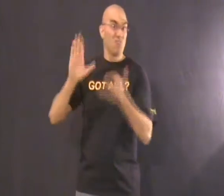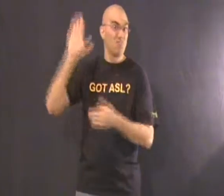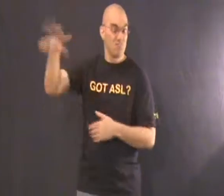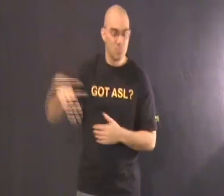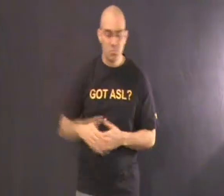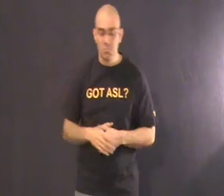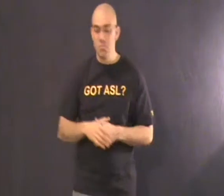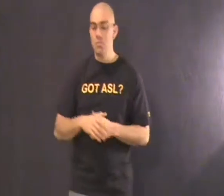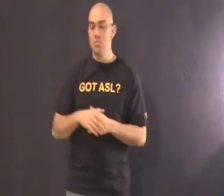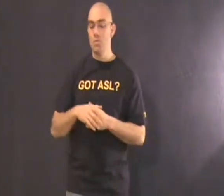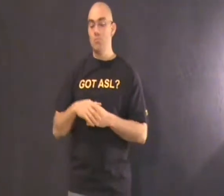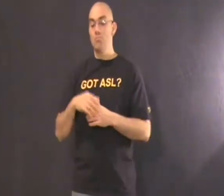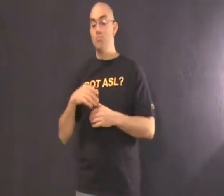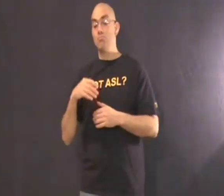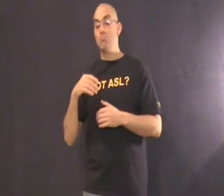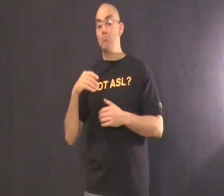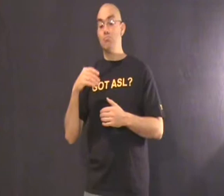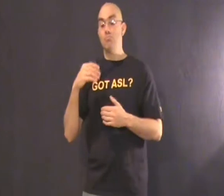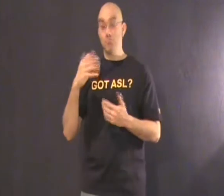later, probably not till college.